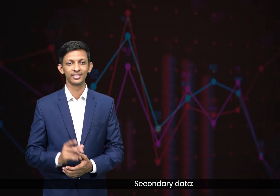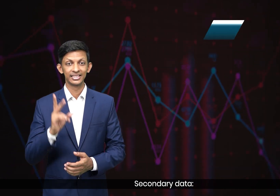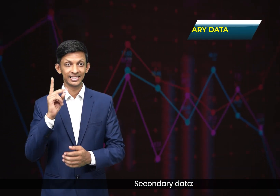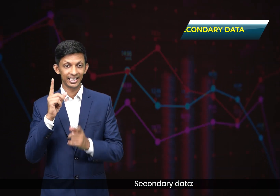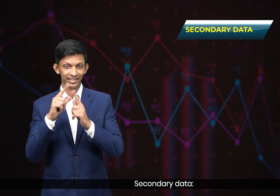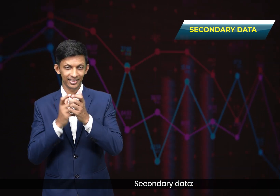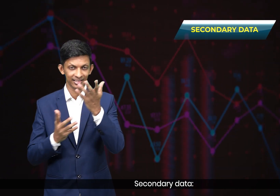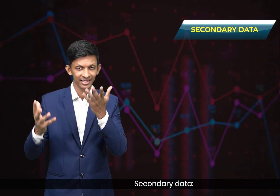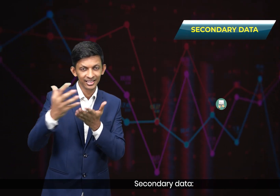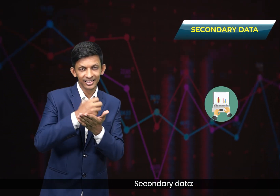Secondary data.